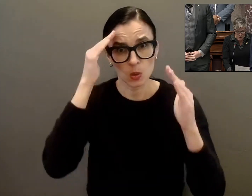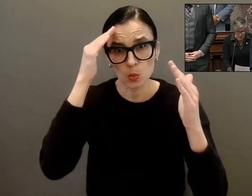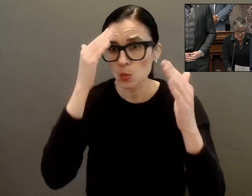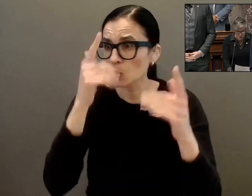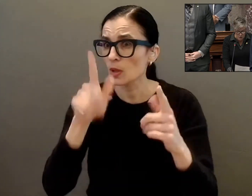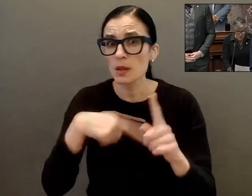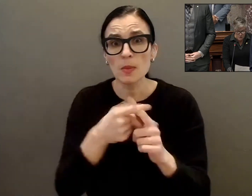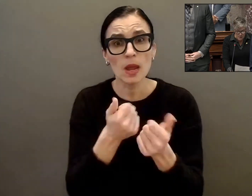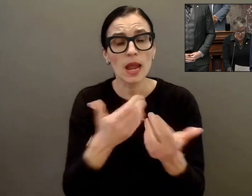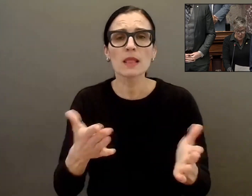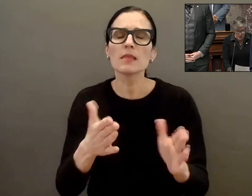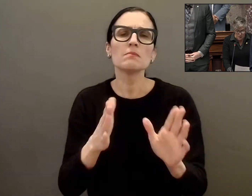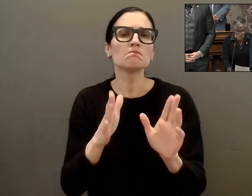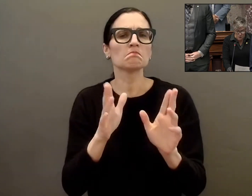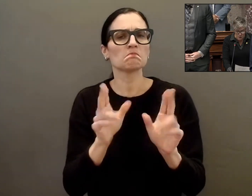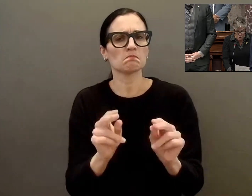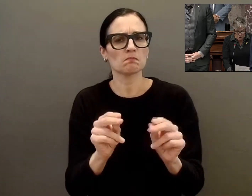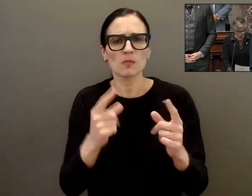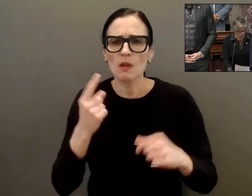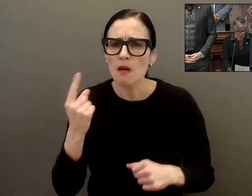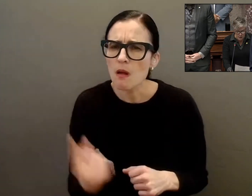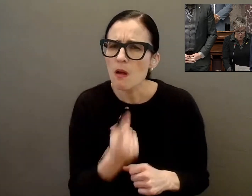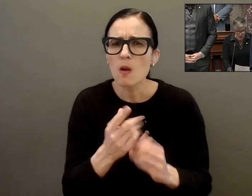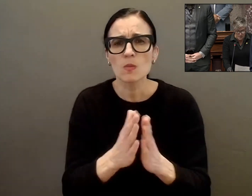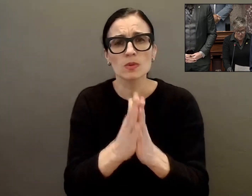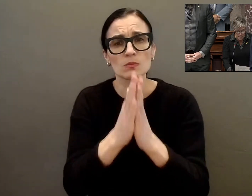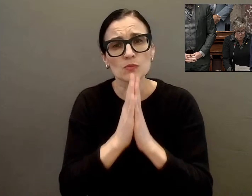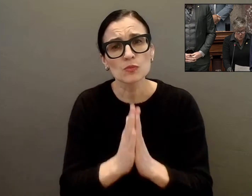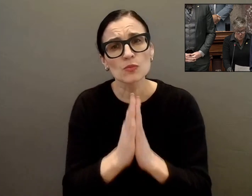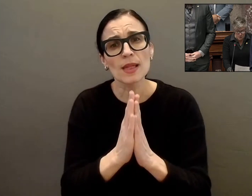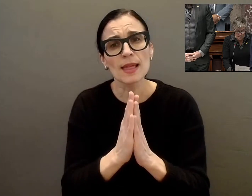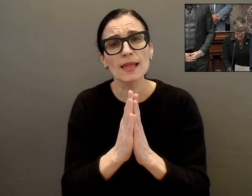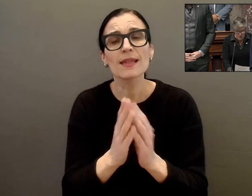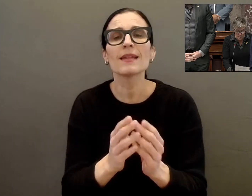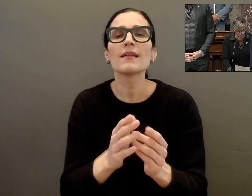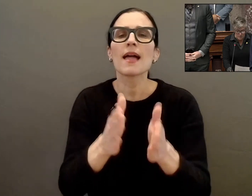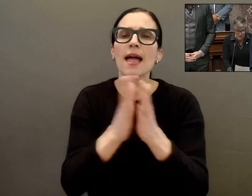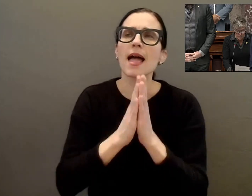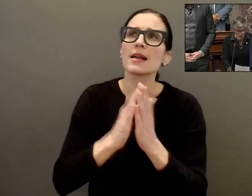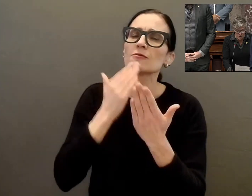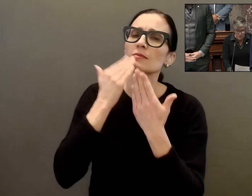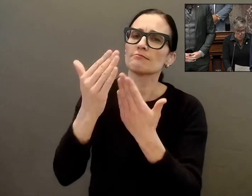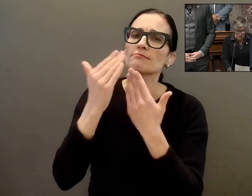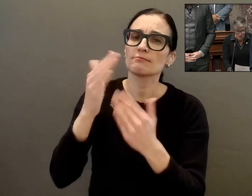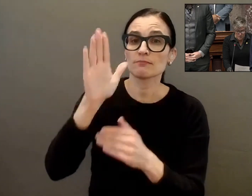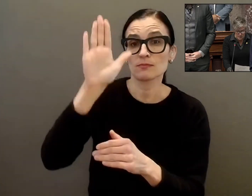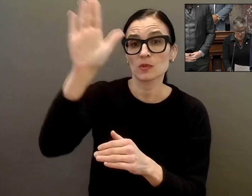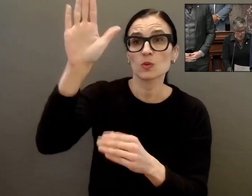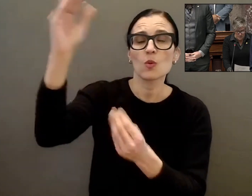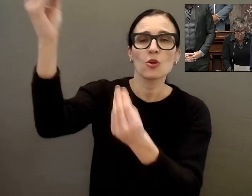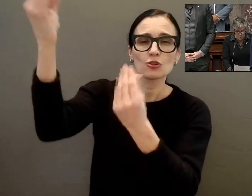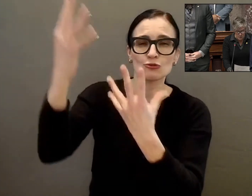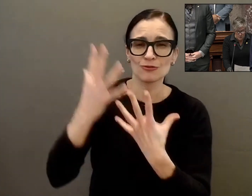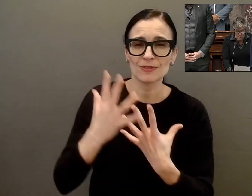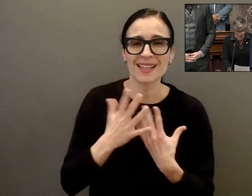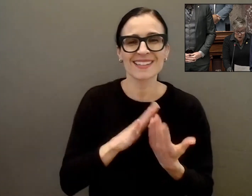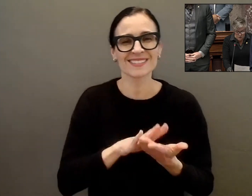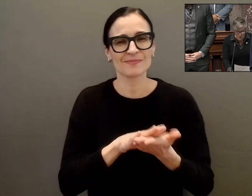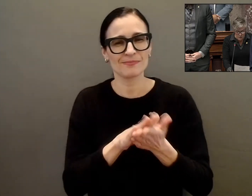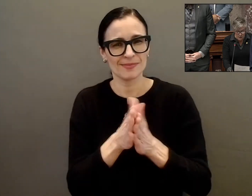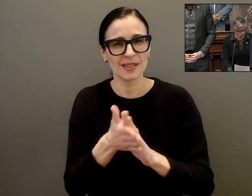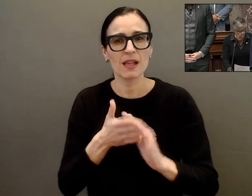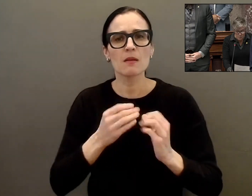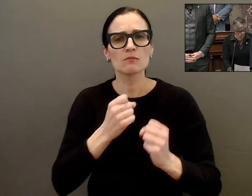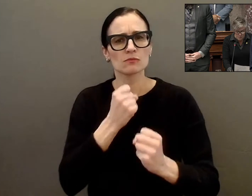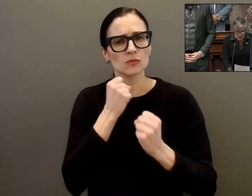which surpasses all understanding, will guard your hearts and minds in Jesus Christ. Philippians 4:6-7.